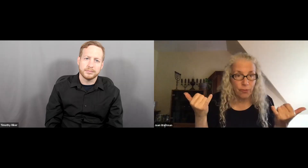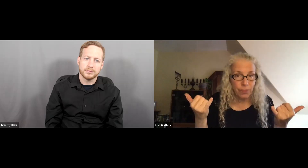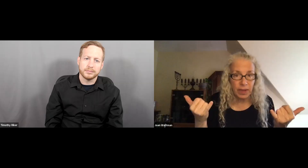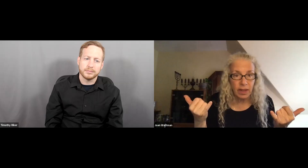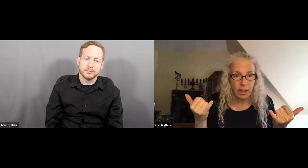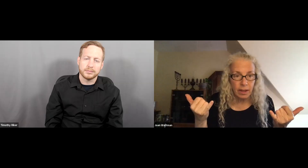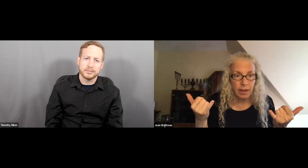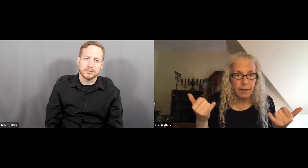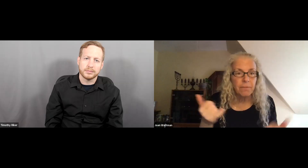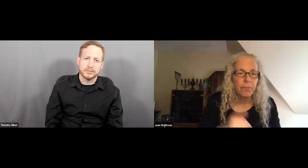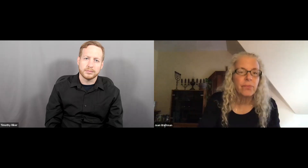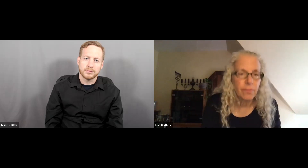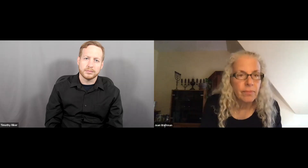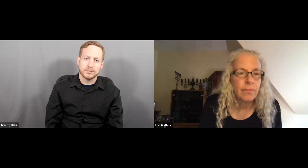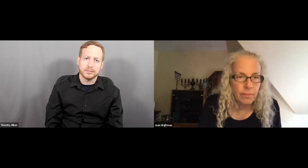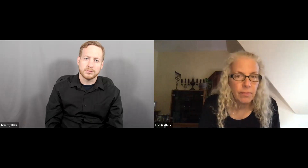here. Okay.